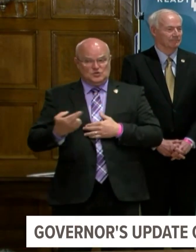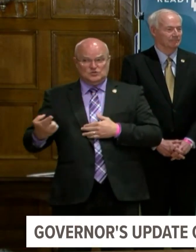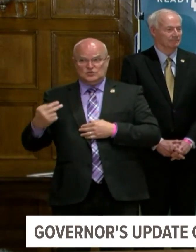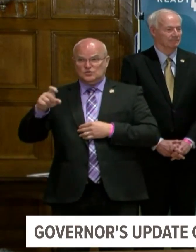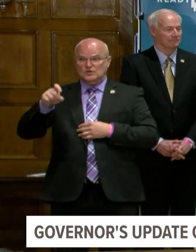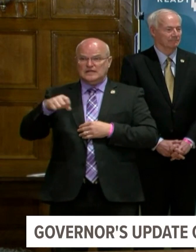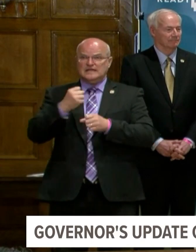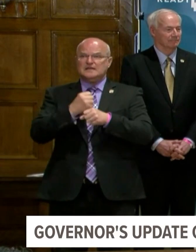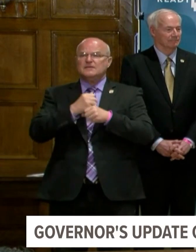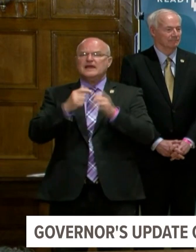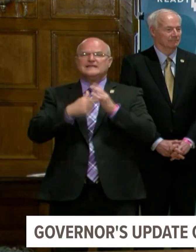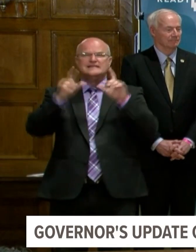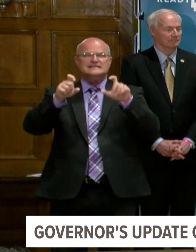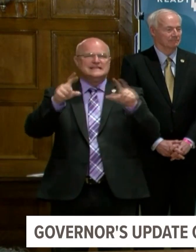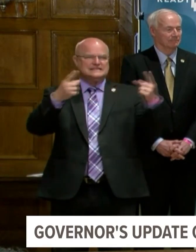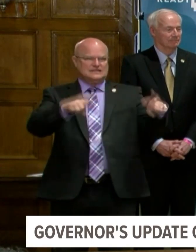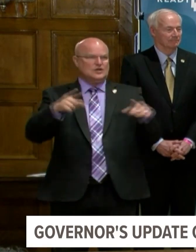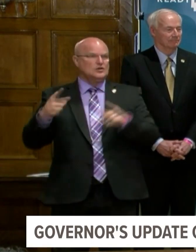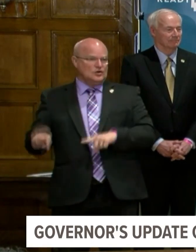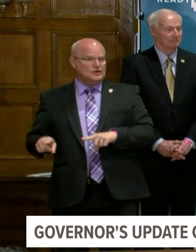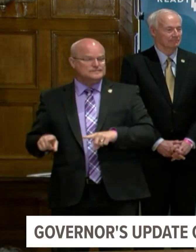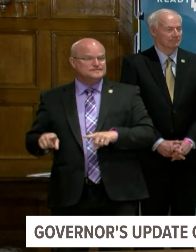that we need to make this testing occur.